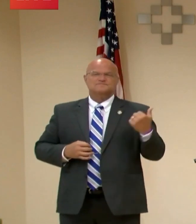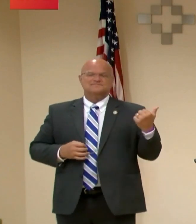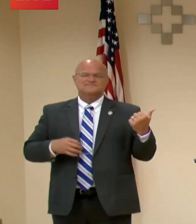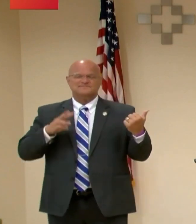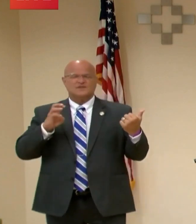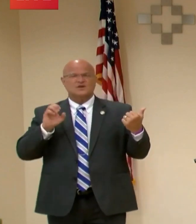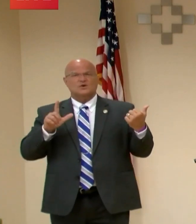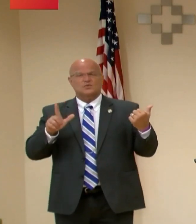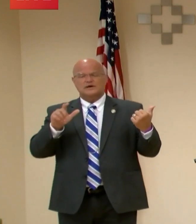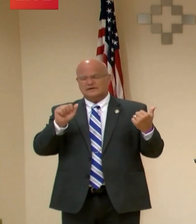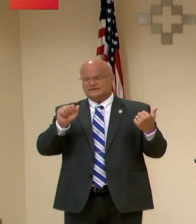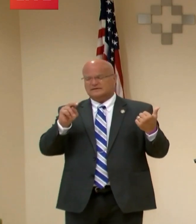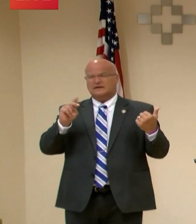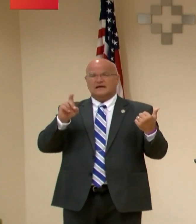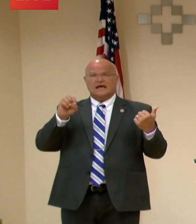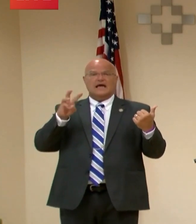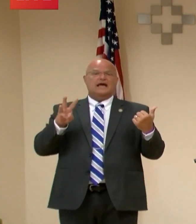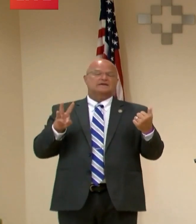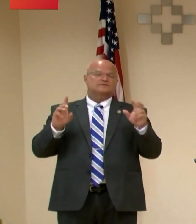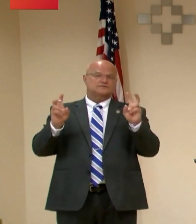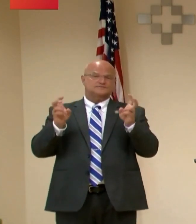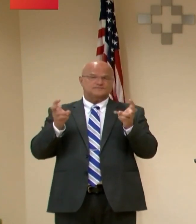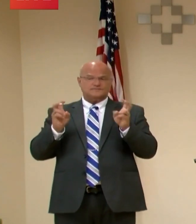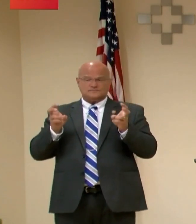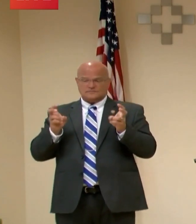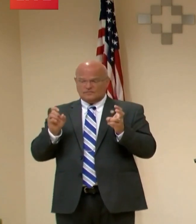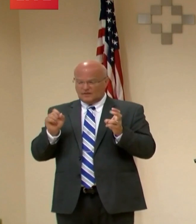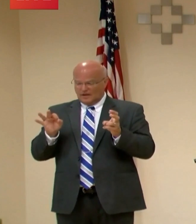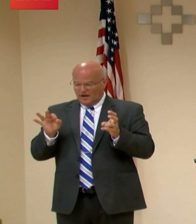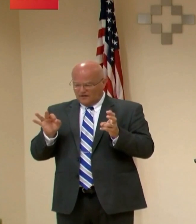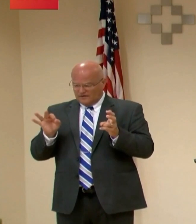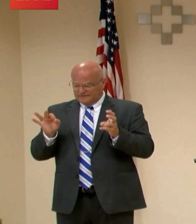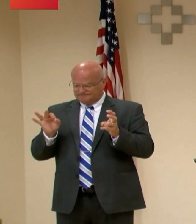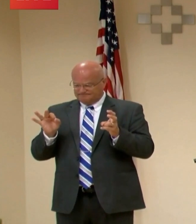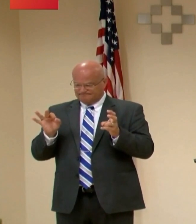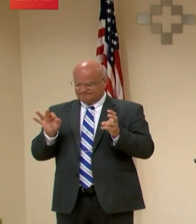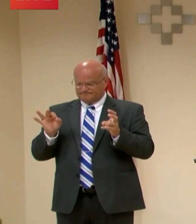Well, Andrew, in terms of the